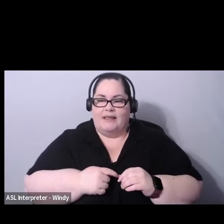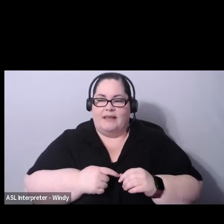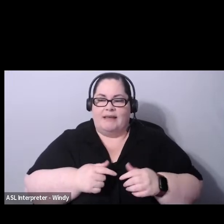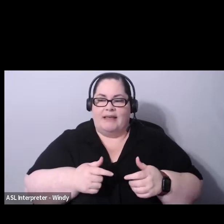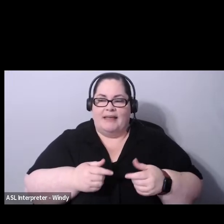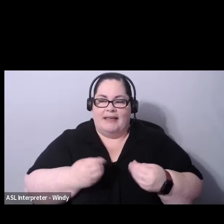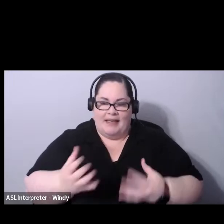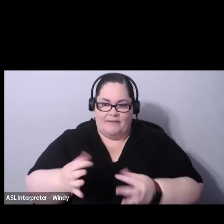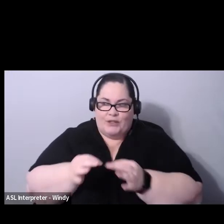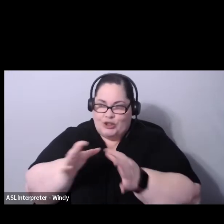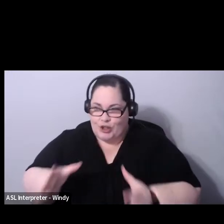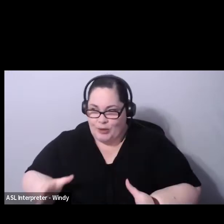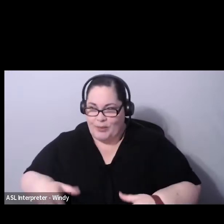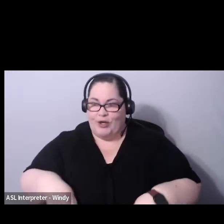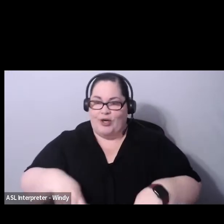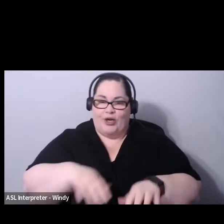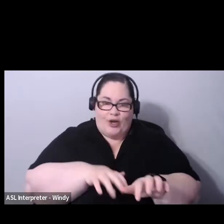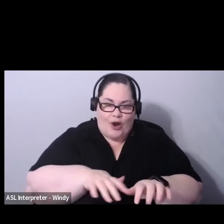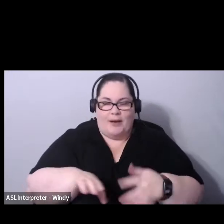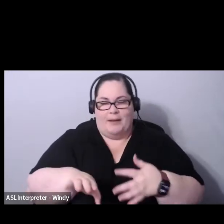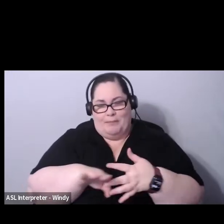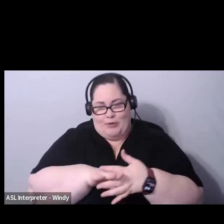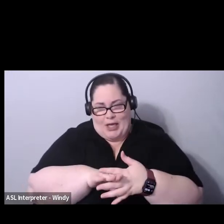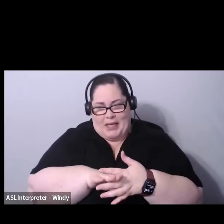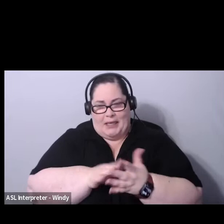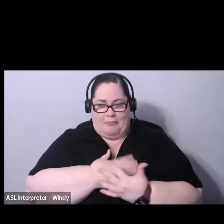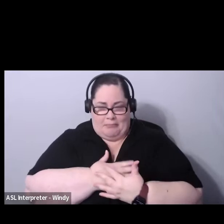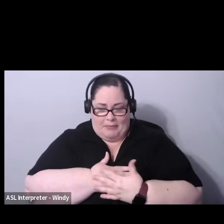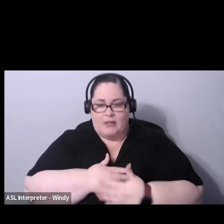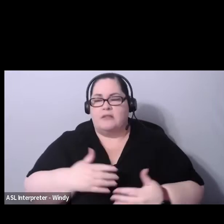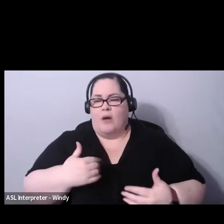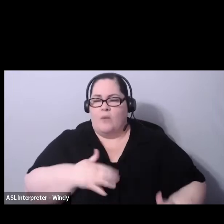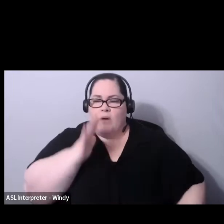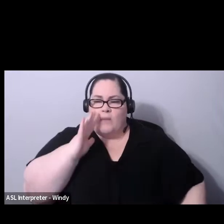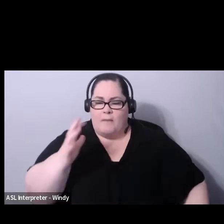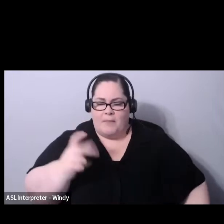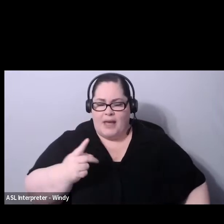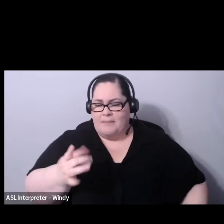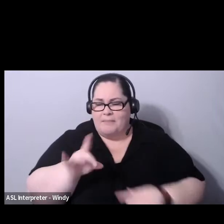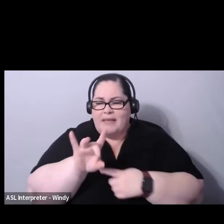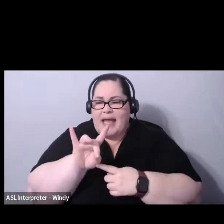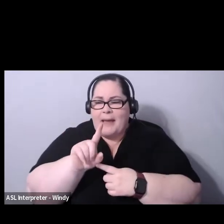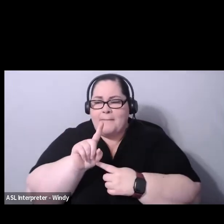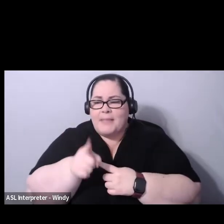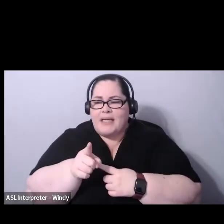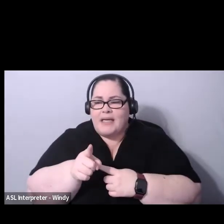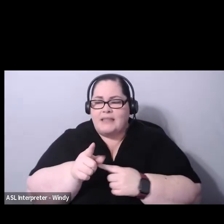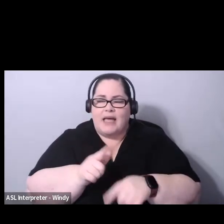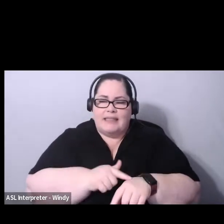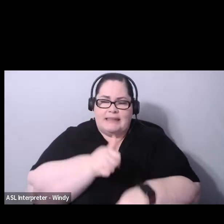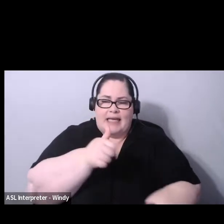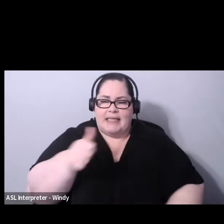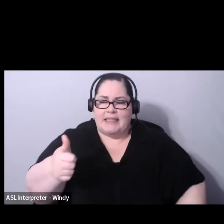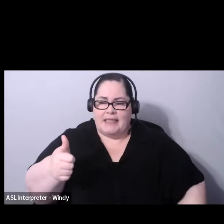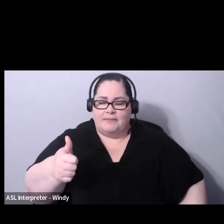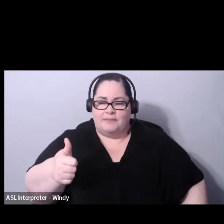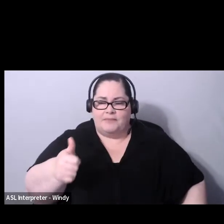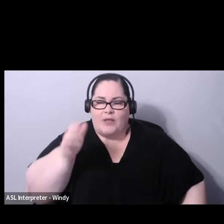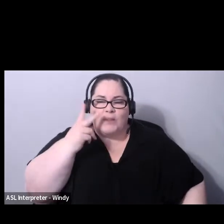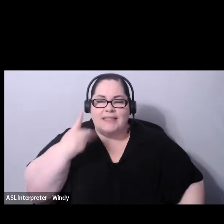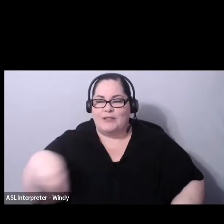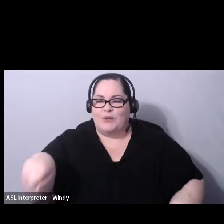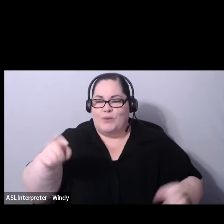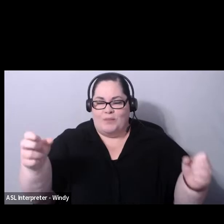and CART a little break. And why don't we come back in 8 minutes at 10:10. So we'll see